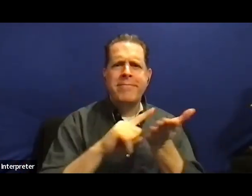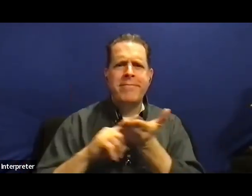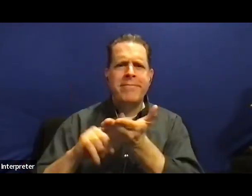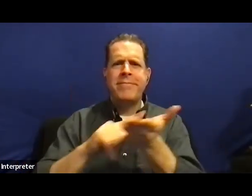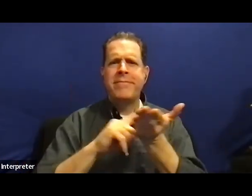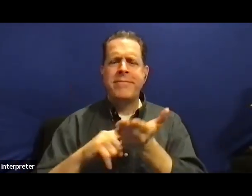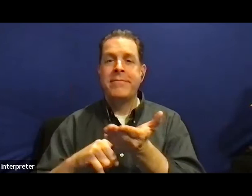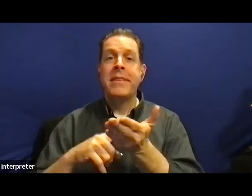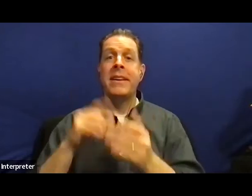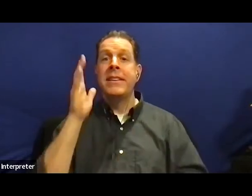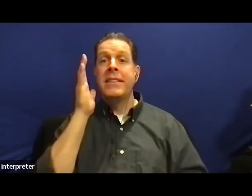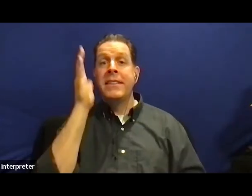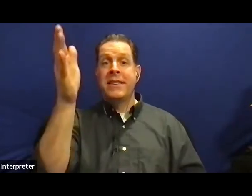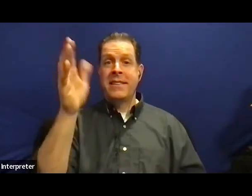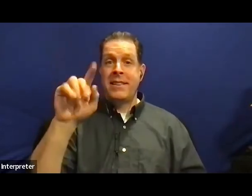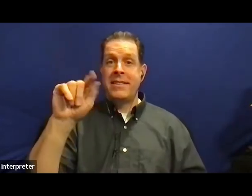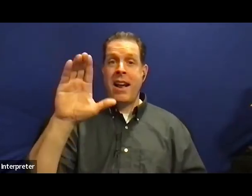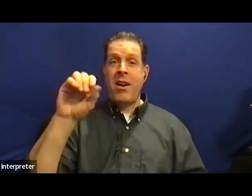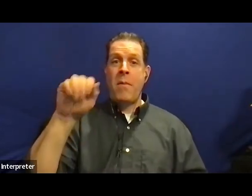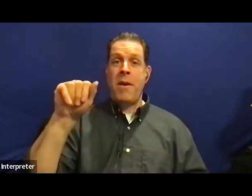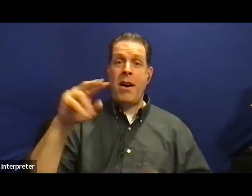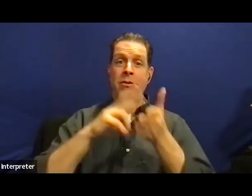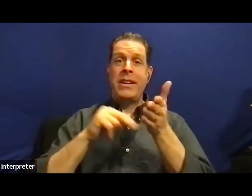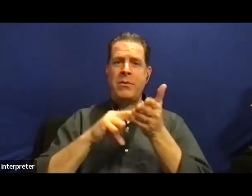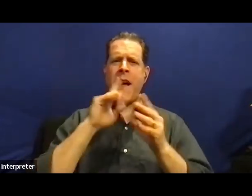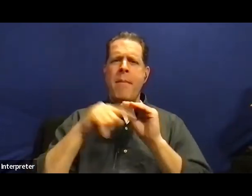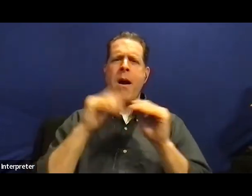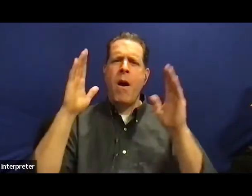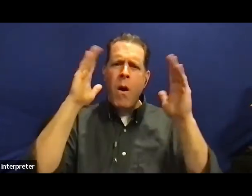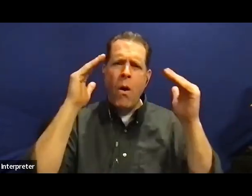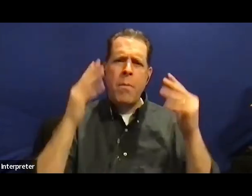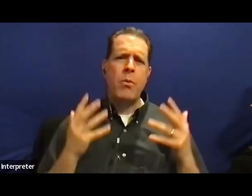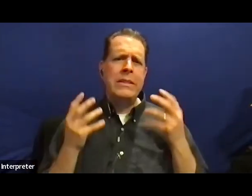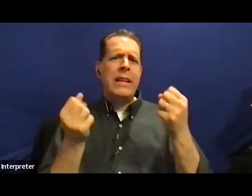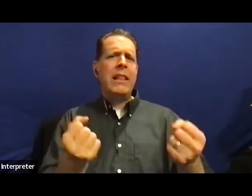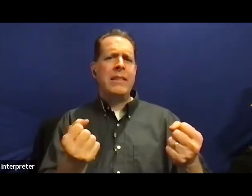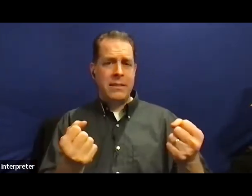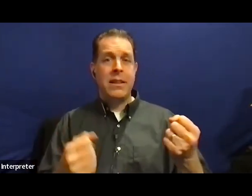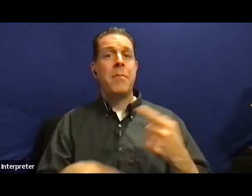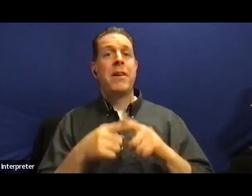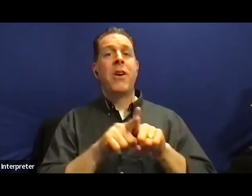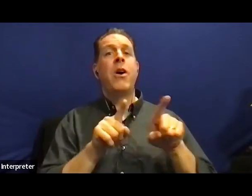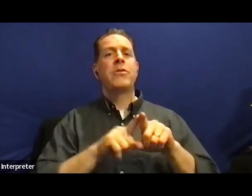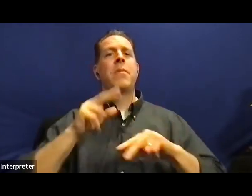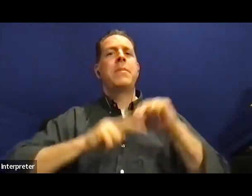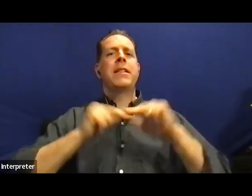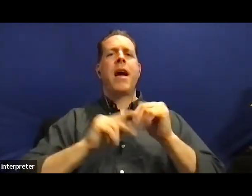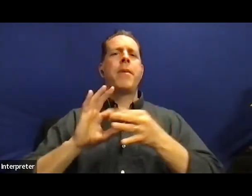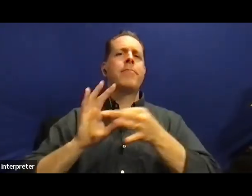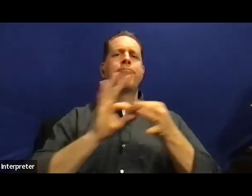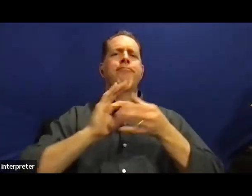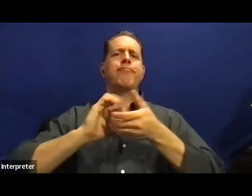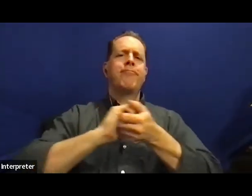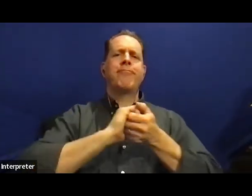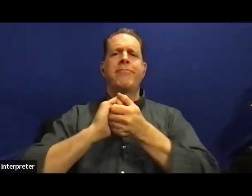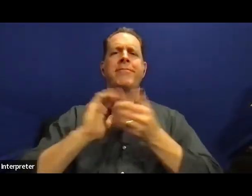The upcoming cycle of Tacoma Reads will focus on themes of hope, resilience, and building community. Now,